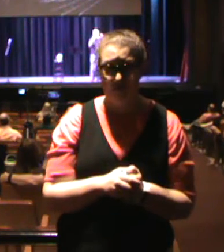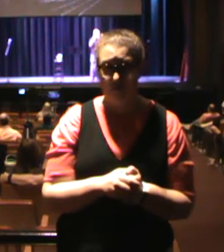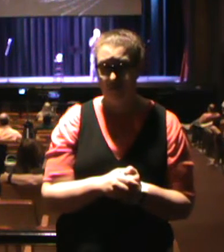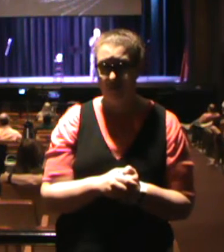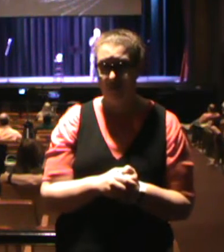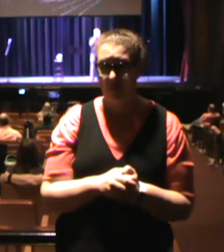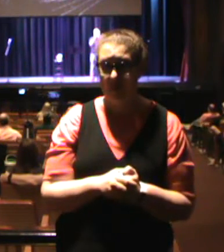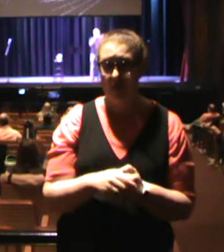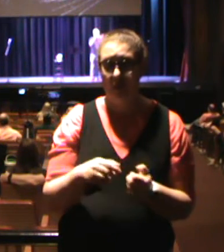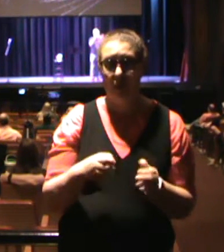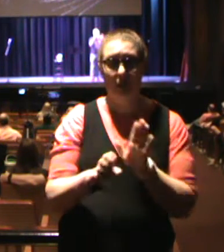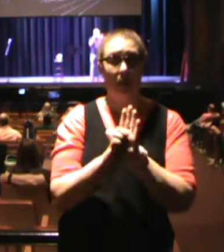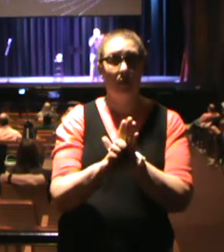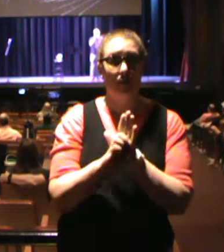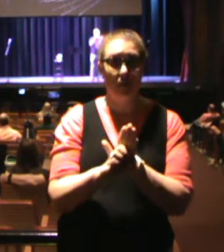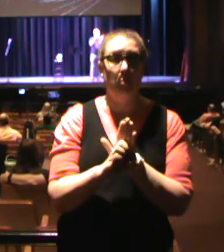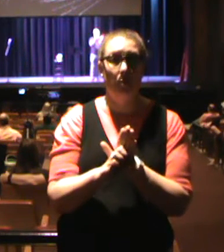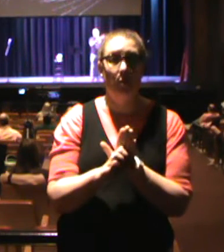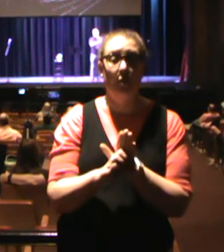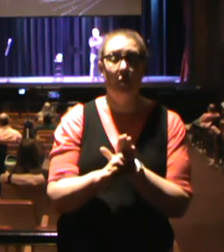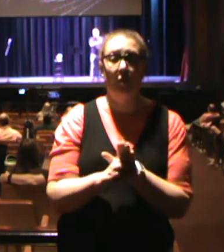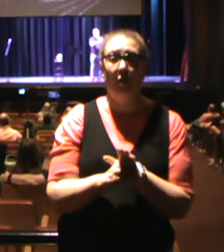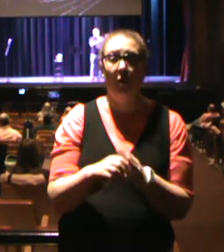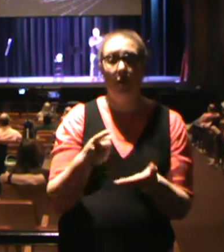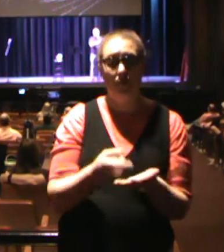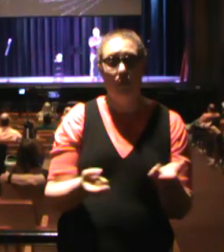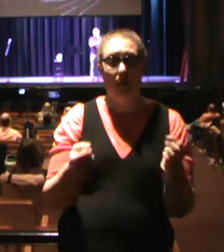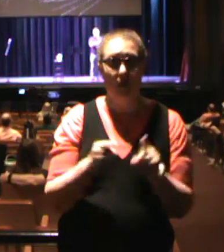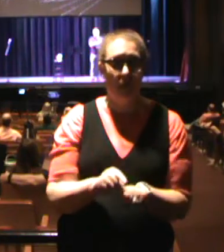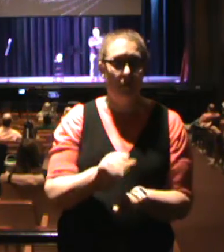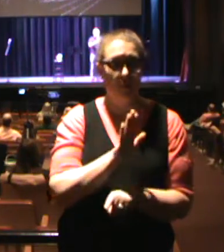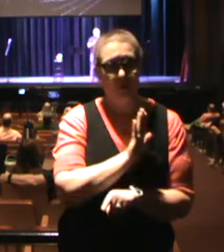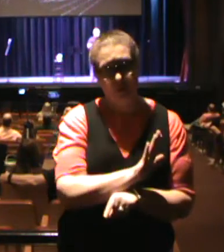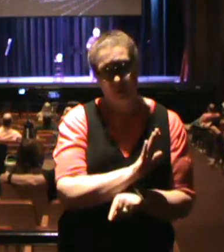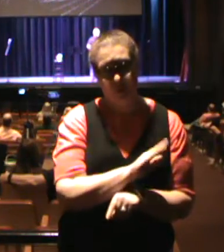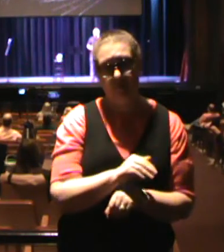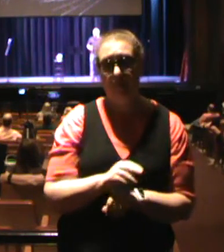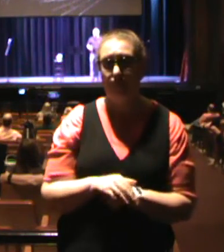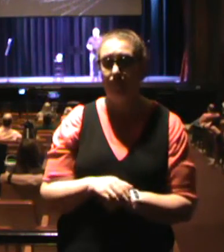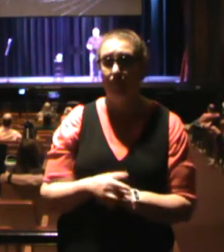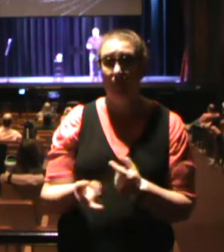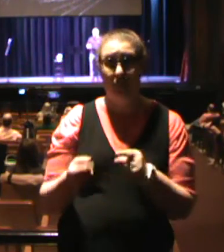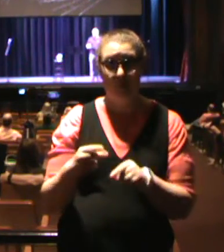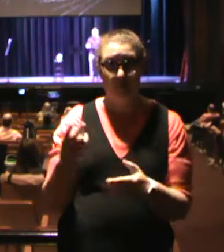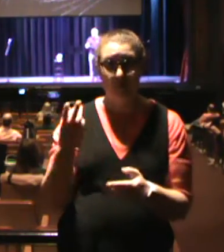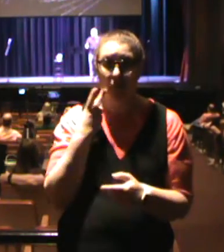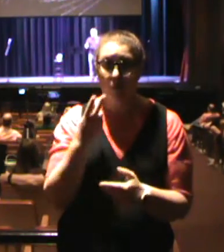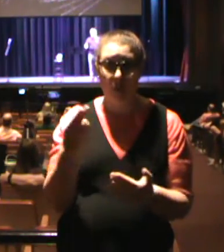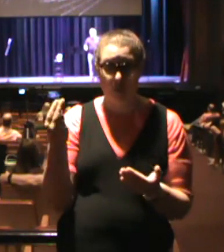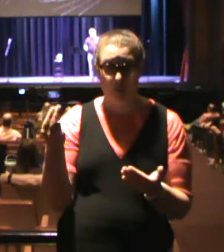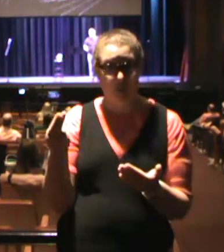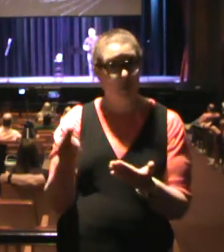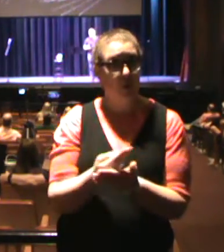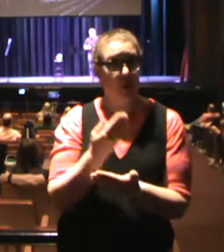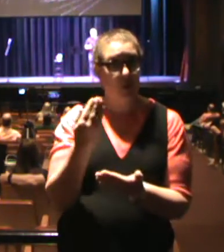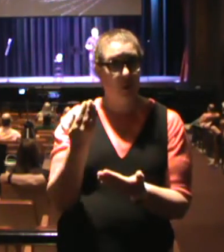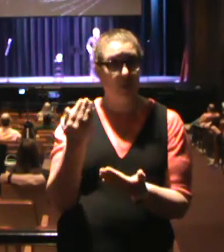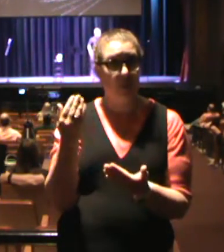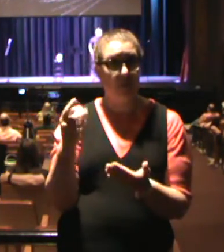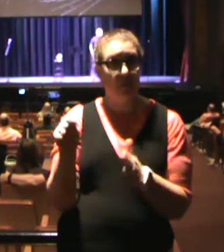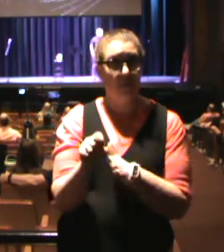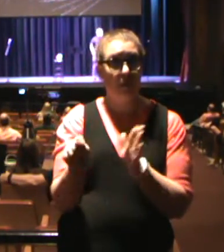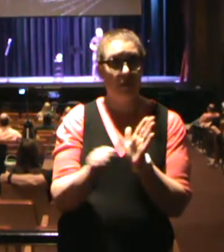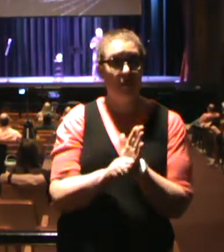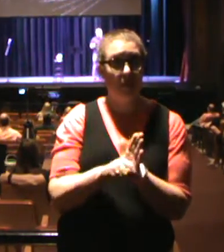is not just an example of Nehemiah and Jerusalem of what happened for them. When we look at the New Testament, Paul literally writes